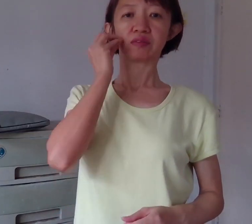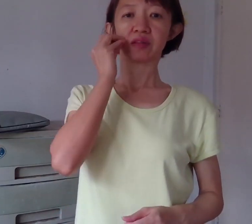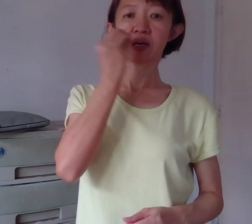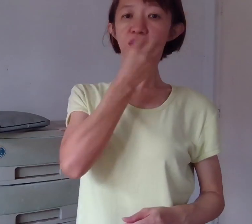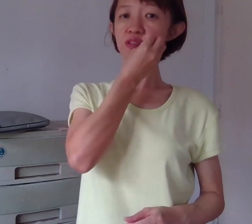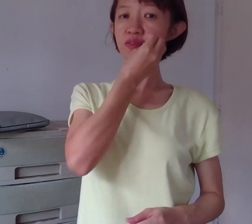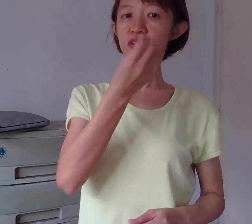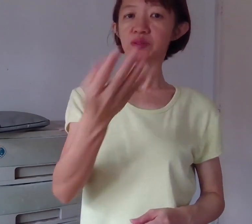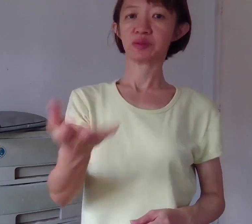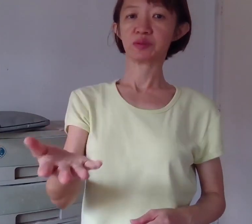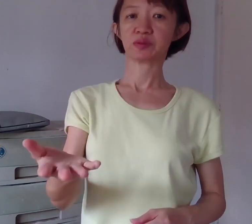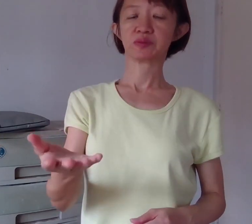Flowers for you